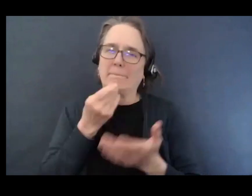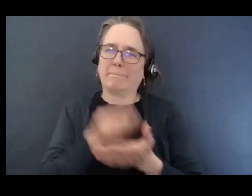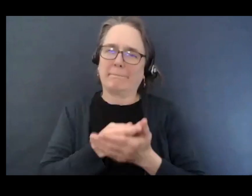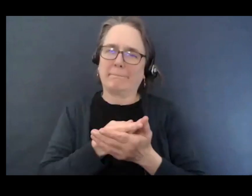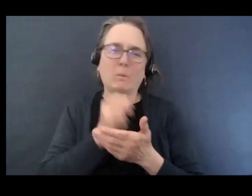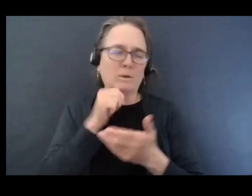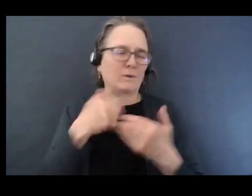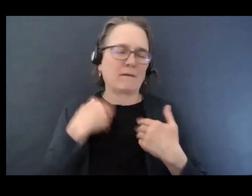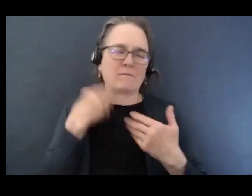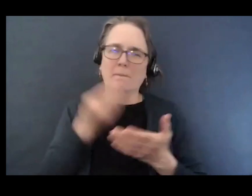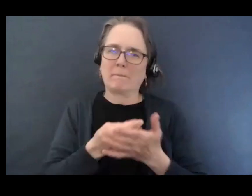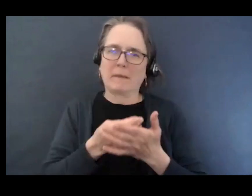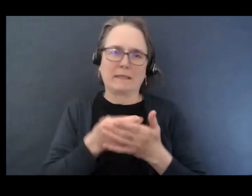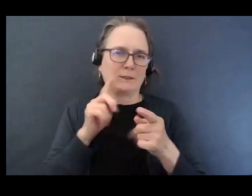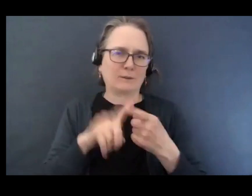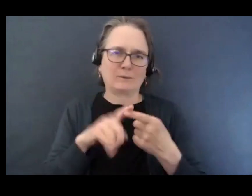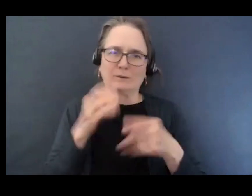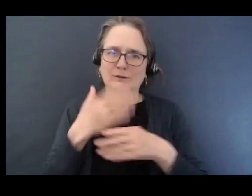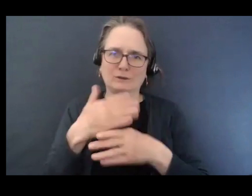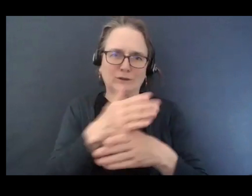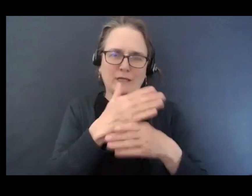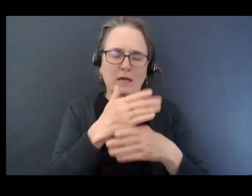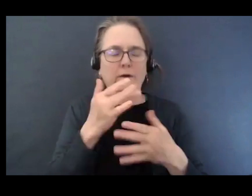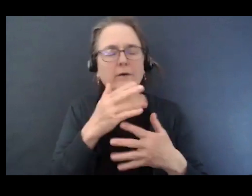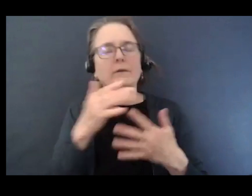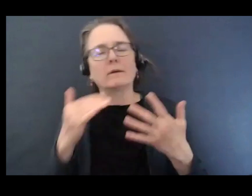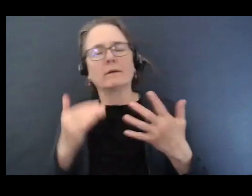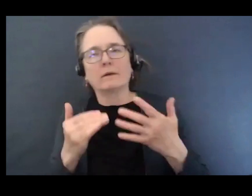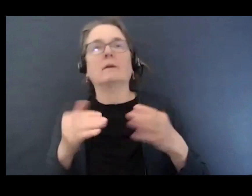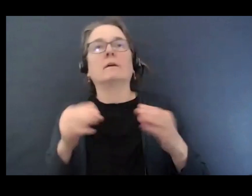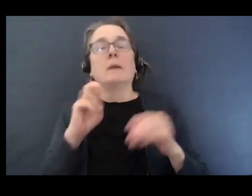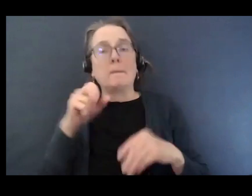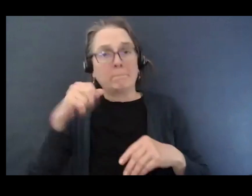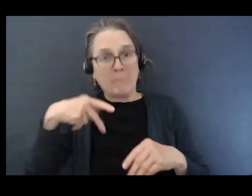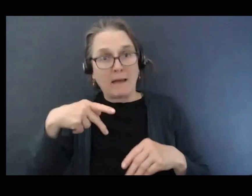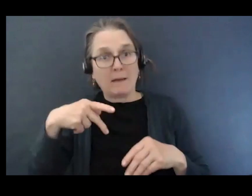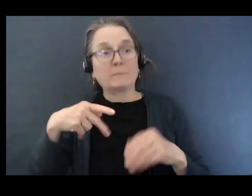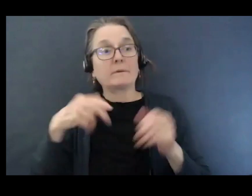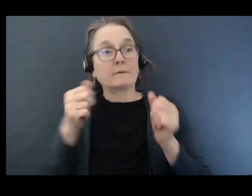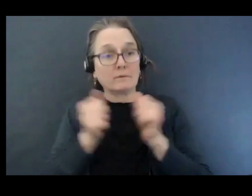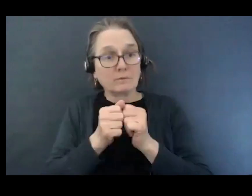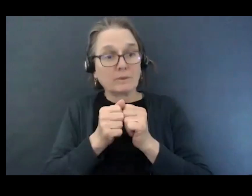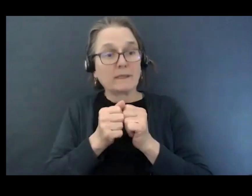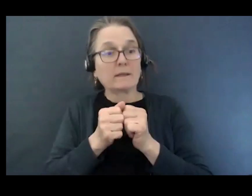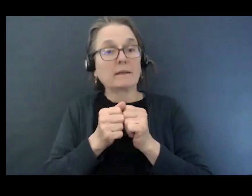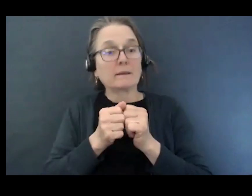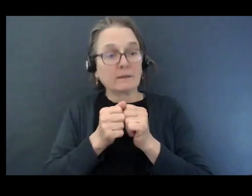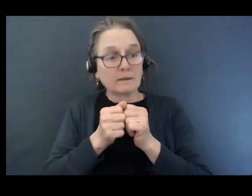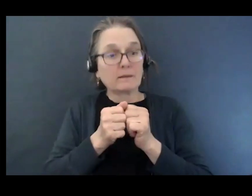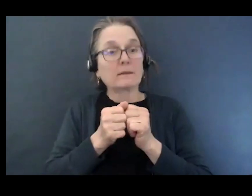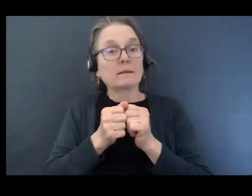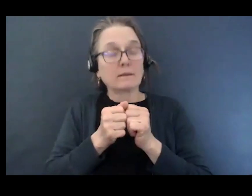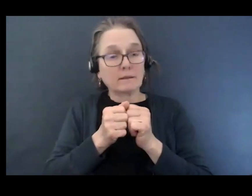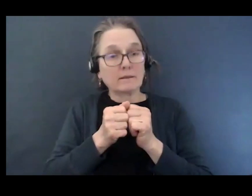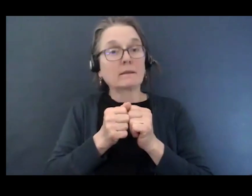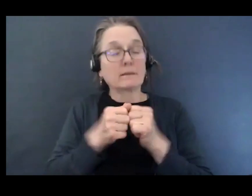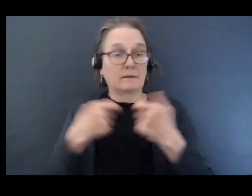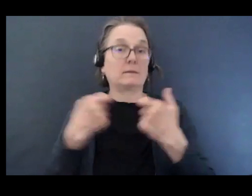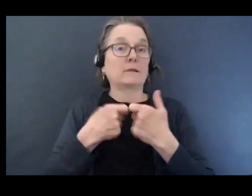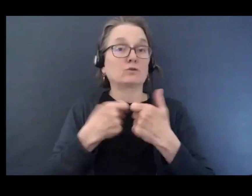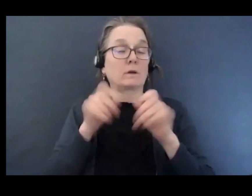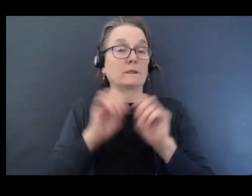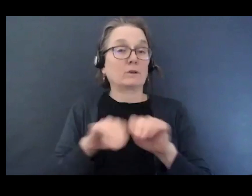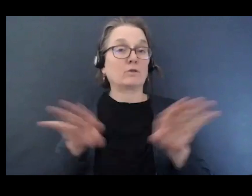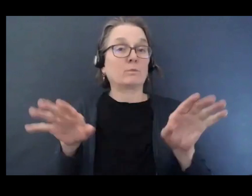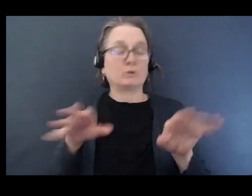income. Maps of mode distribution, yeah, absolutely. That can be done using the data I have. Give me like 20 minutes